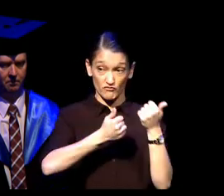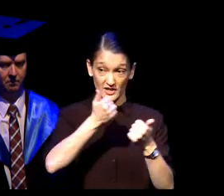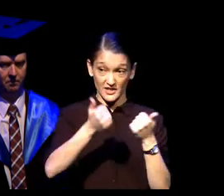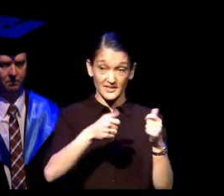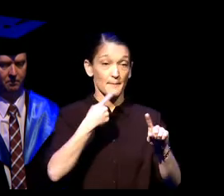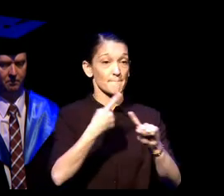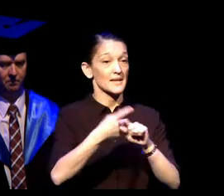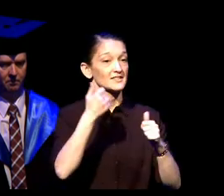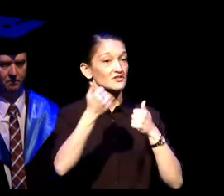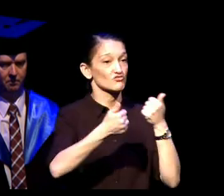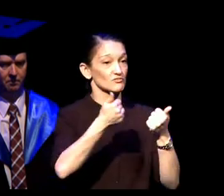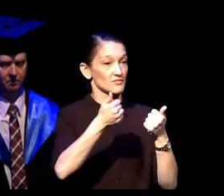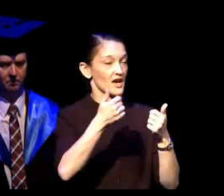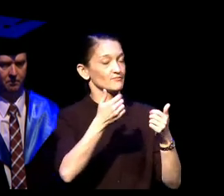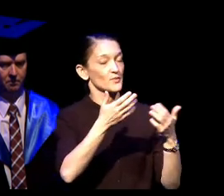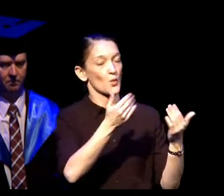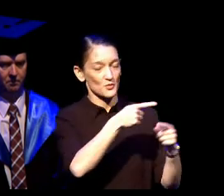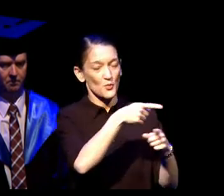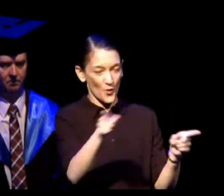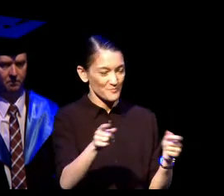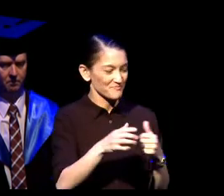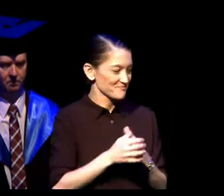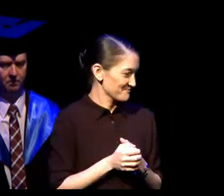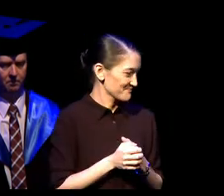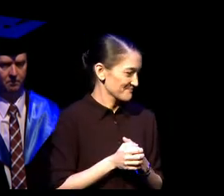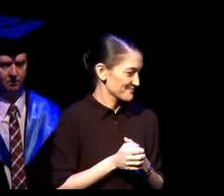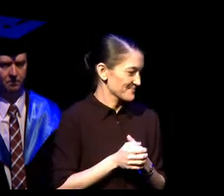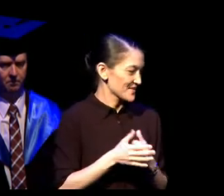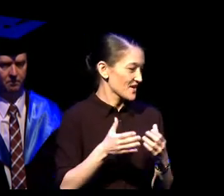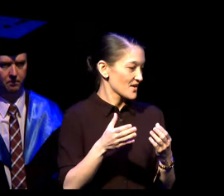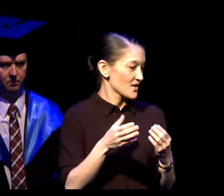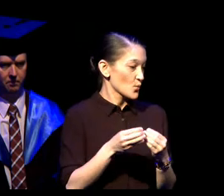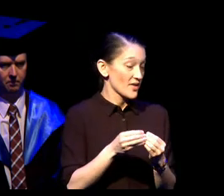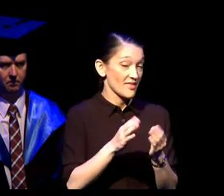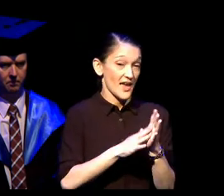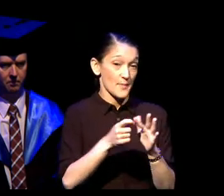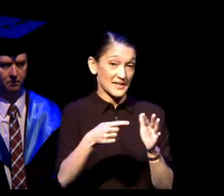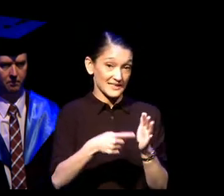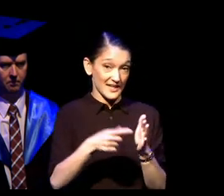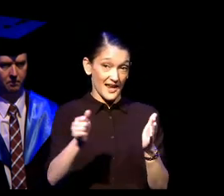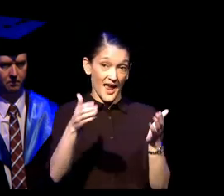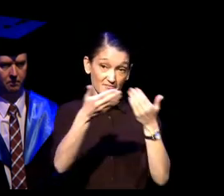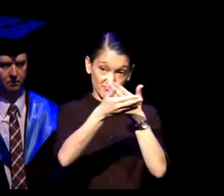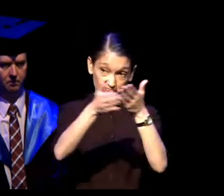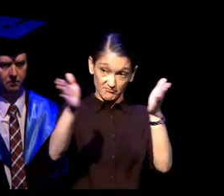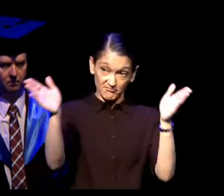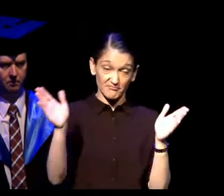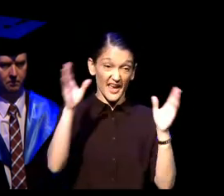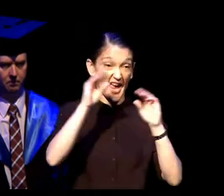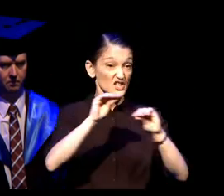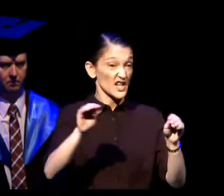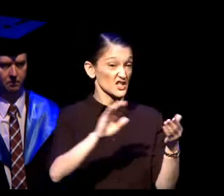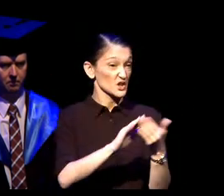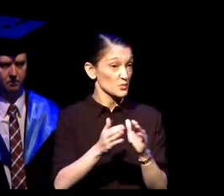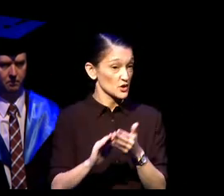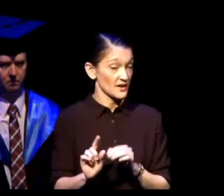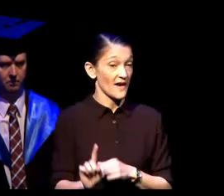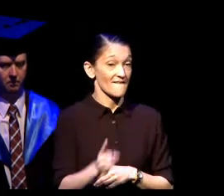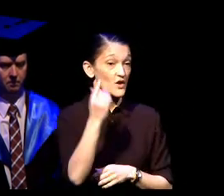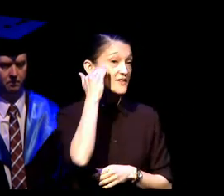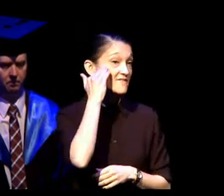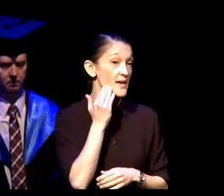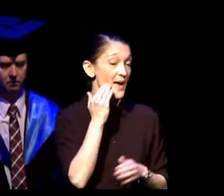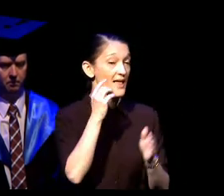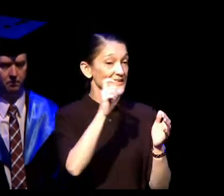all. Boasting an extensive history with Melbourne Polytechnic and in the wider education community, our first female